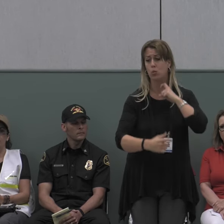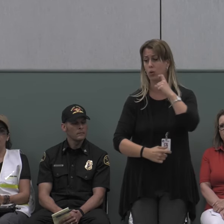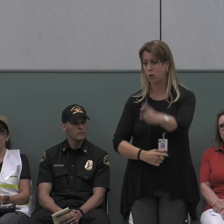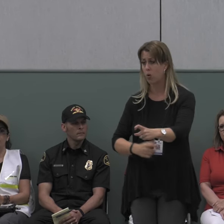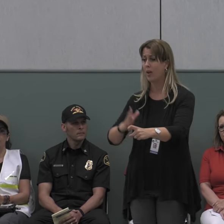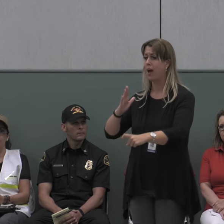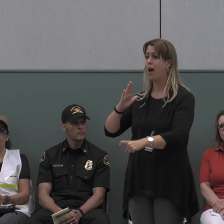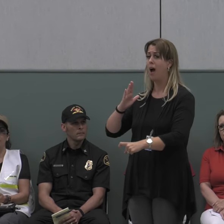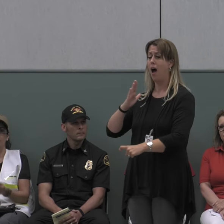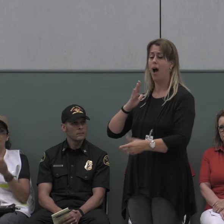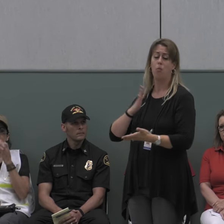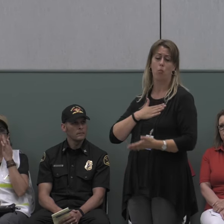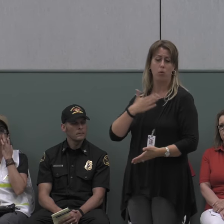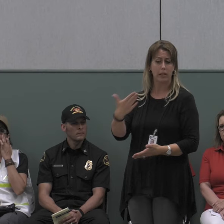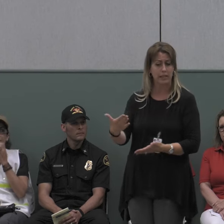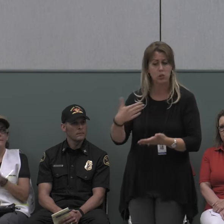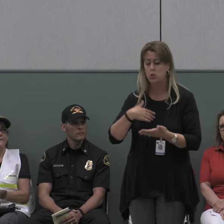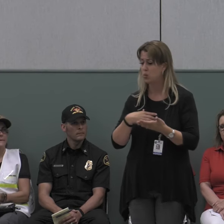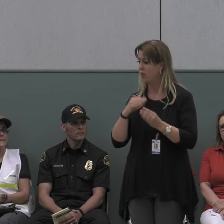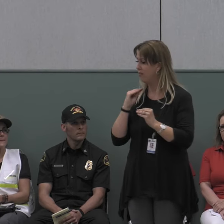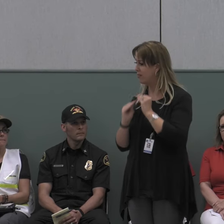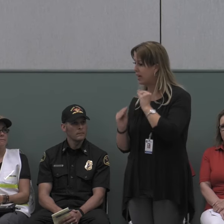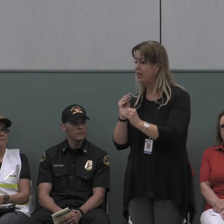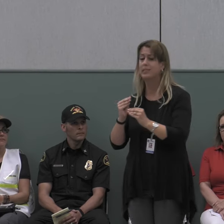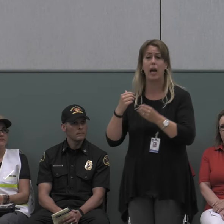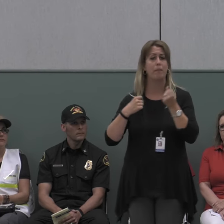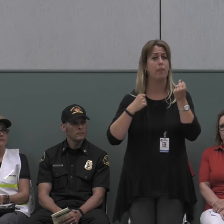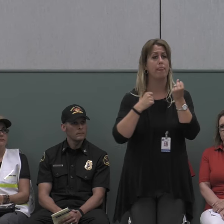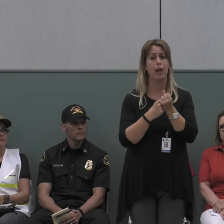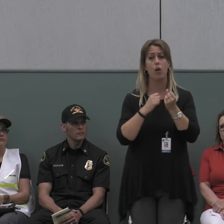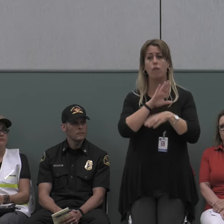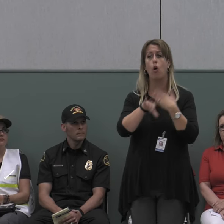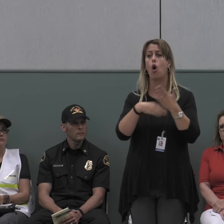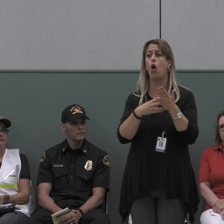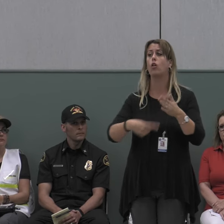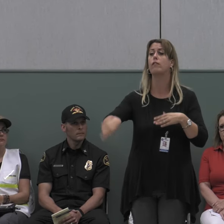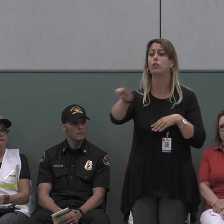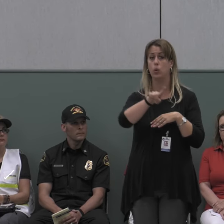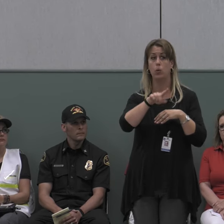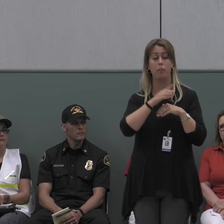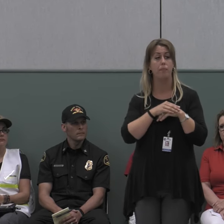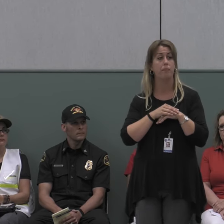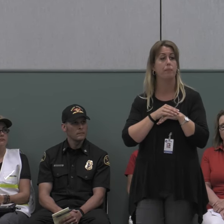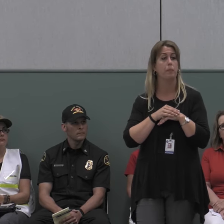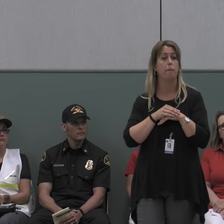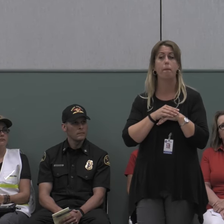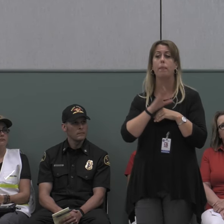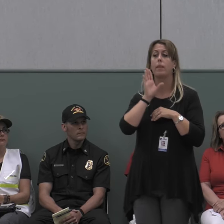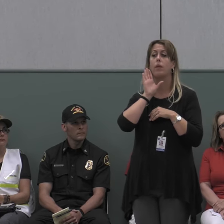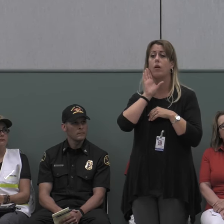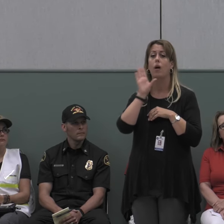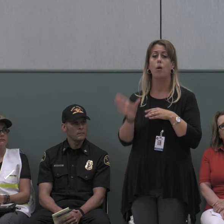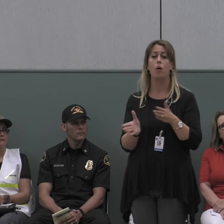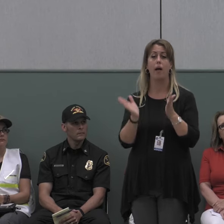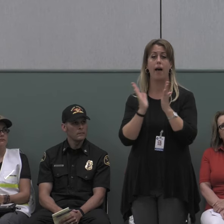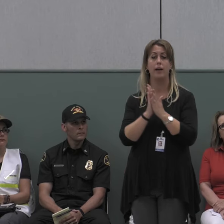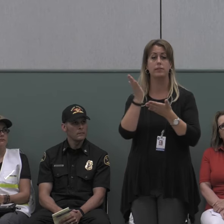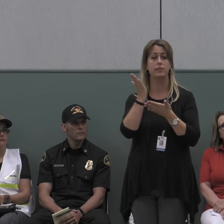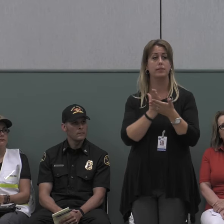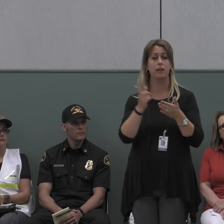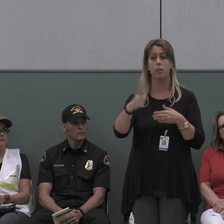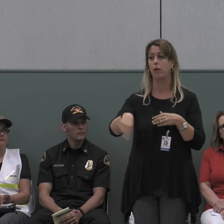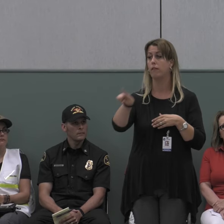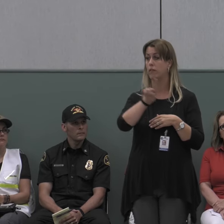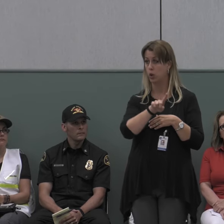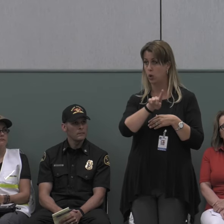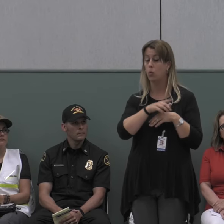up. I am there for all of you. I am going to ask some of you to please, if you have